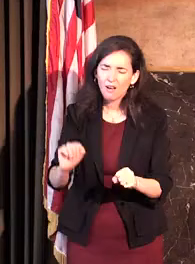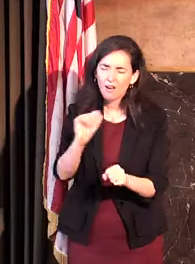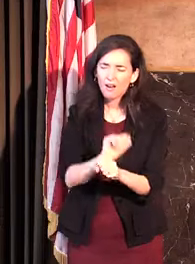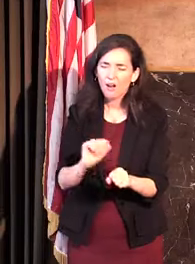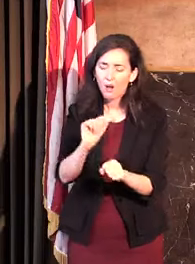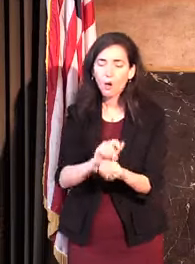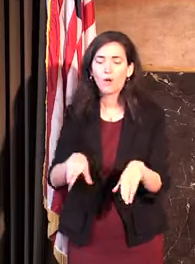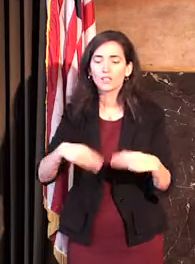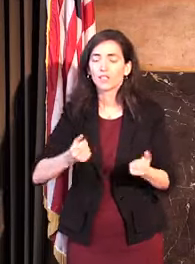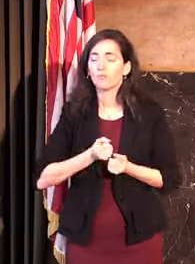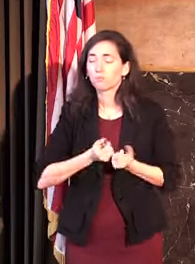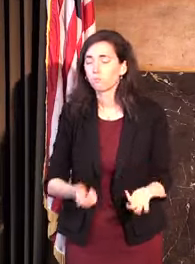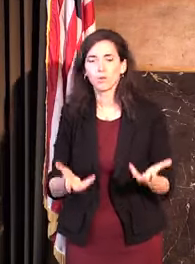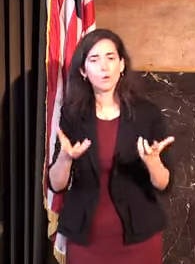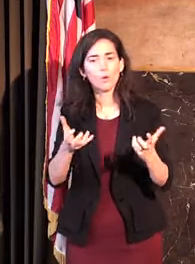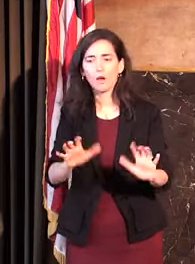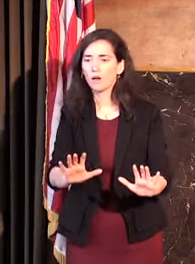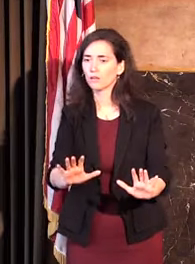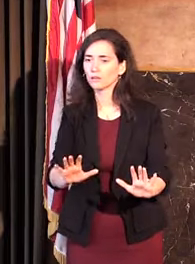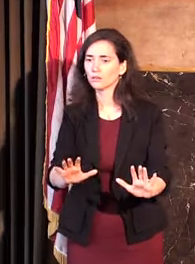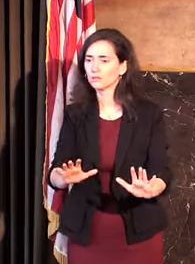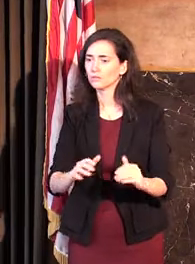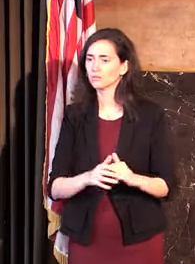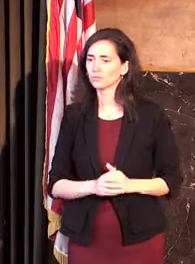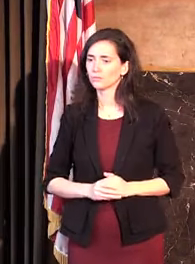reason for that.